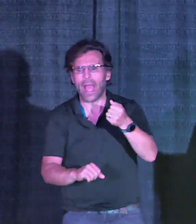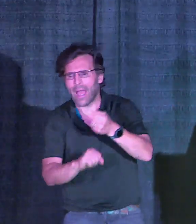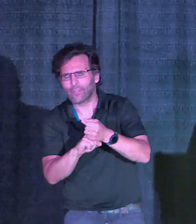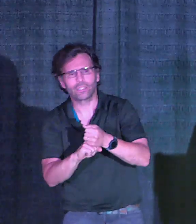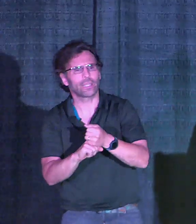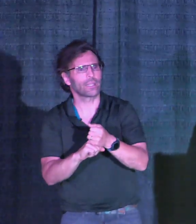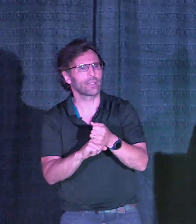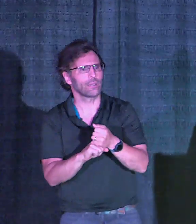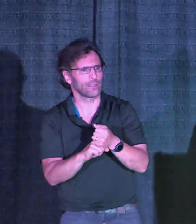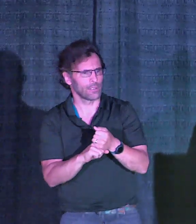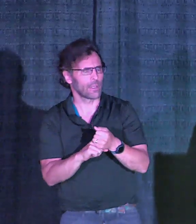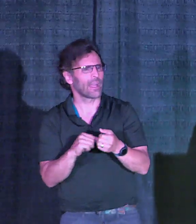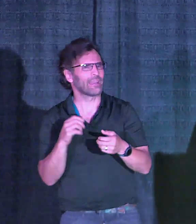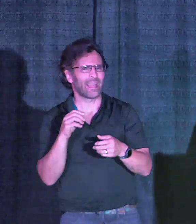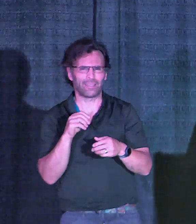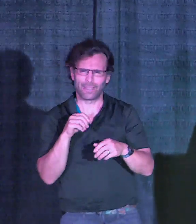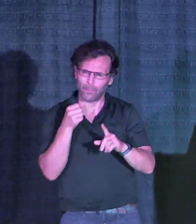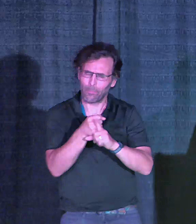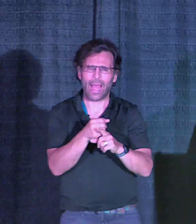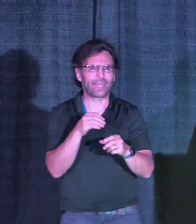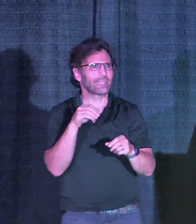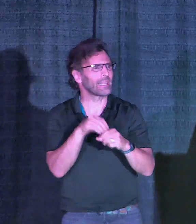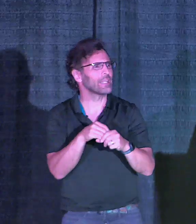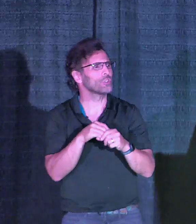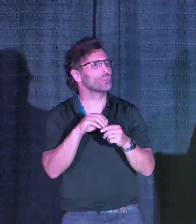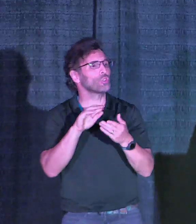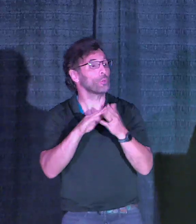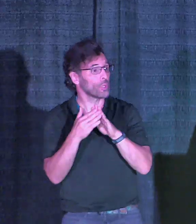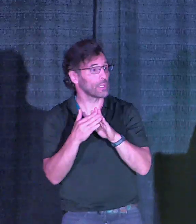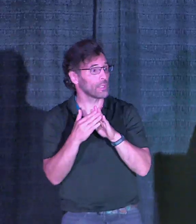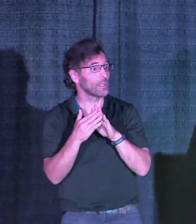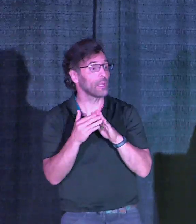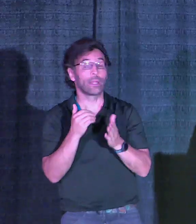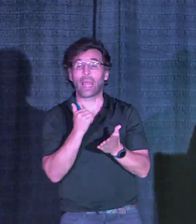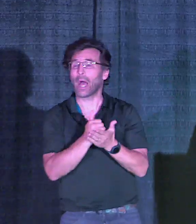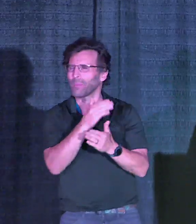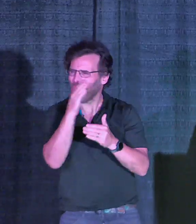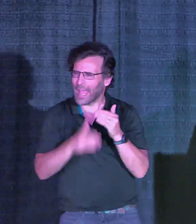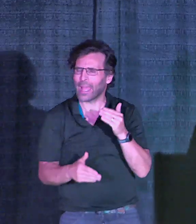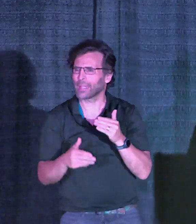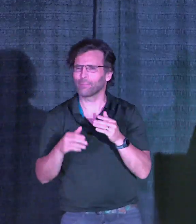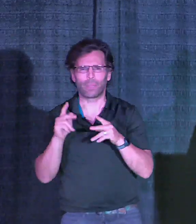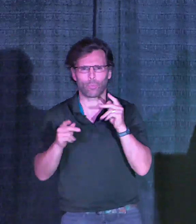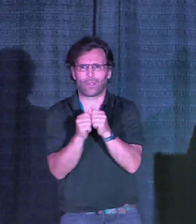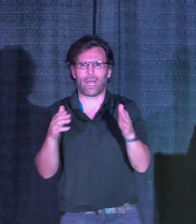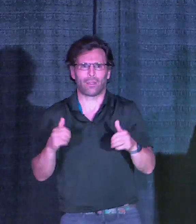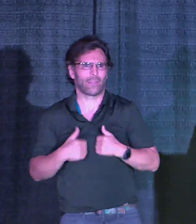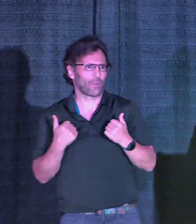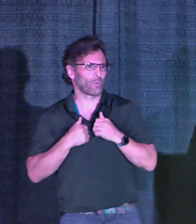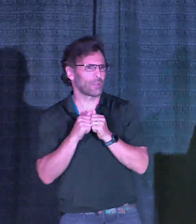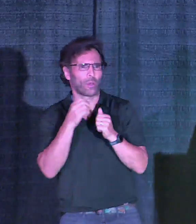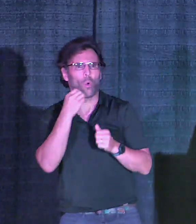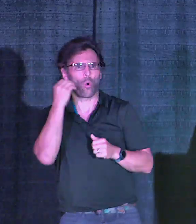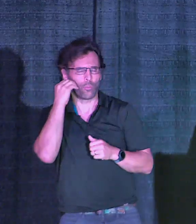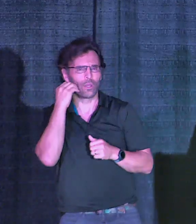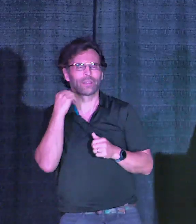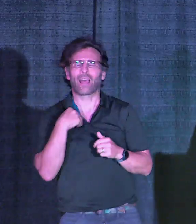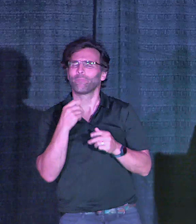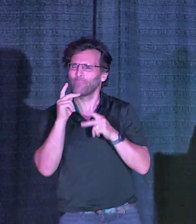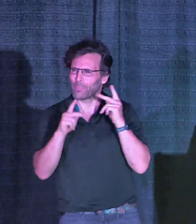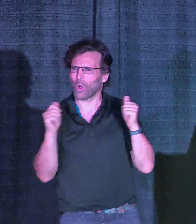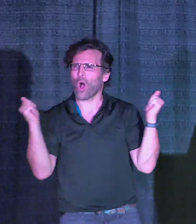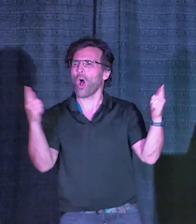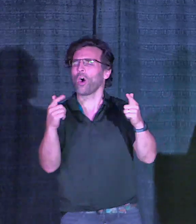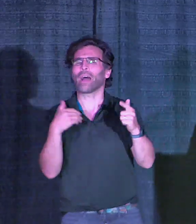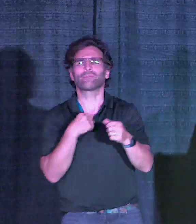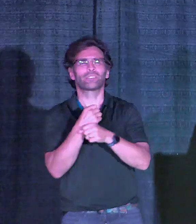and impact in community to help end homelessness and ensure that every Minnesotan has safe, dignified, affordable, and